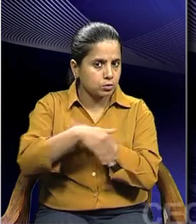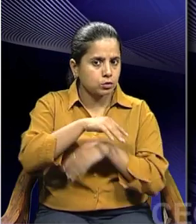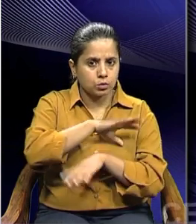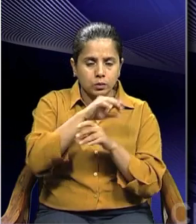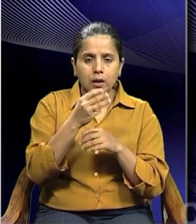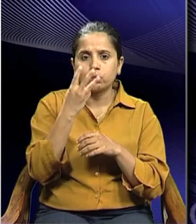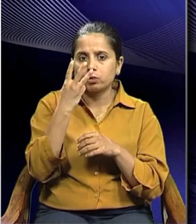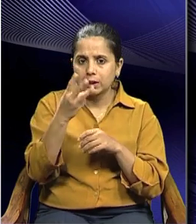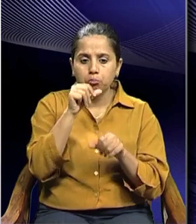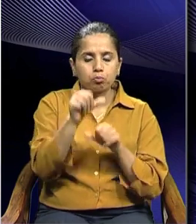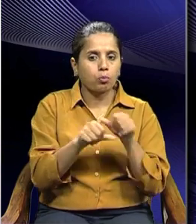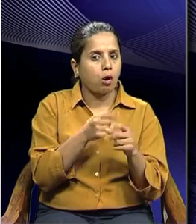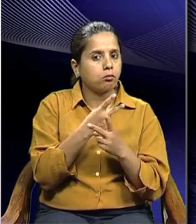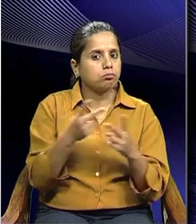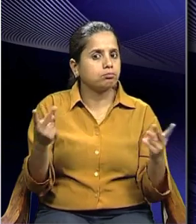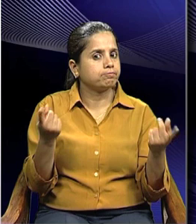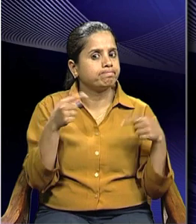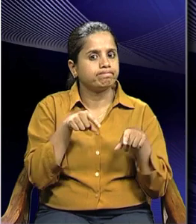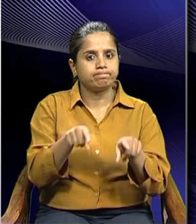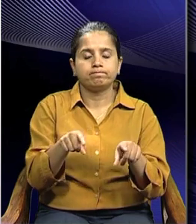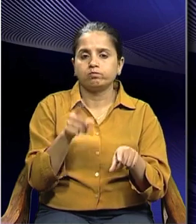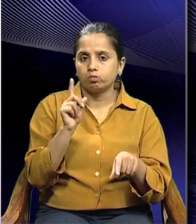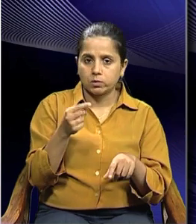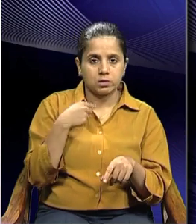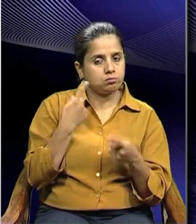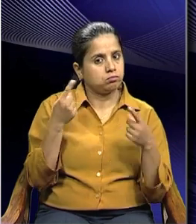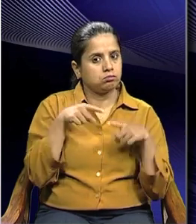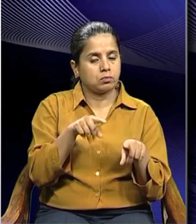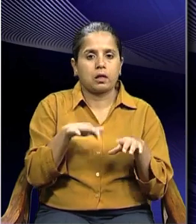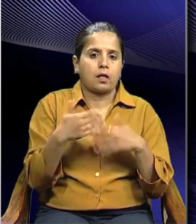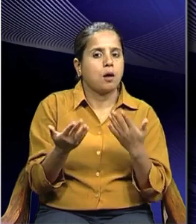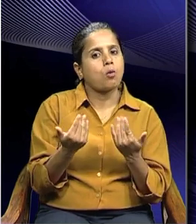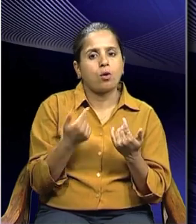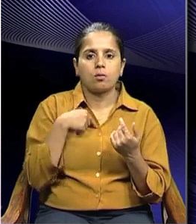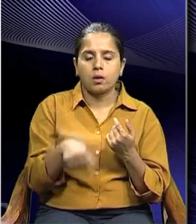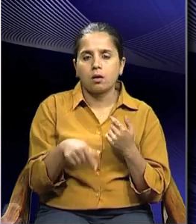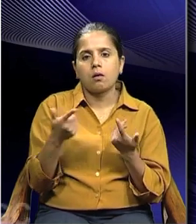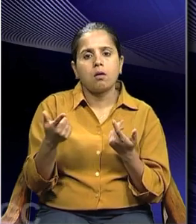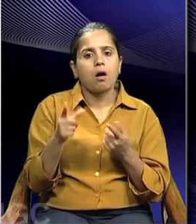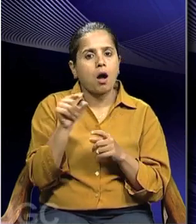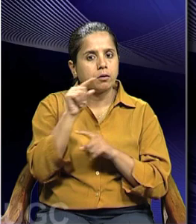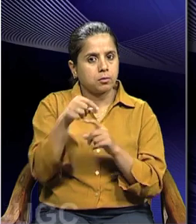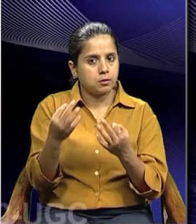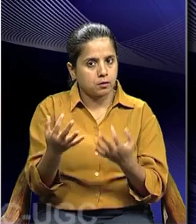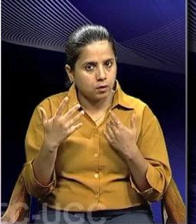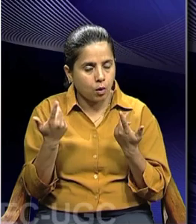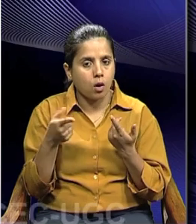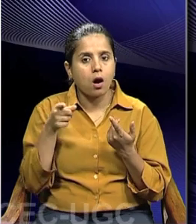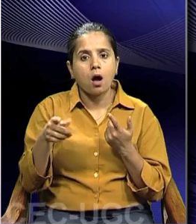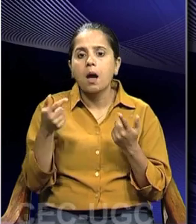three processes, and we have to align, then only we can talk about efficiency, we can talk about